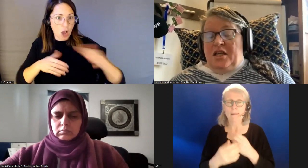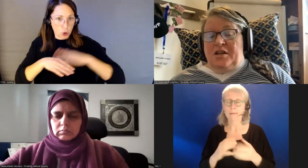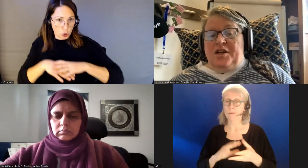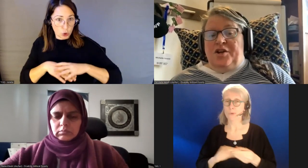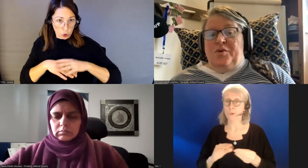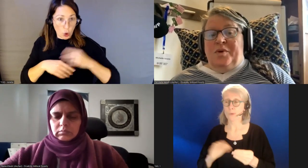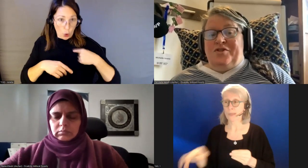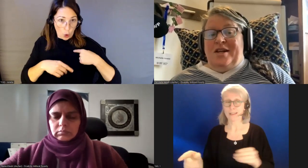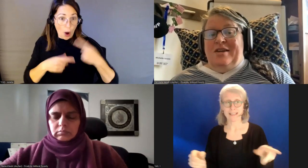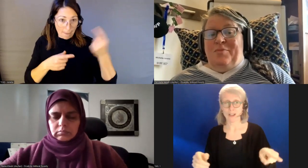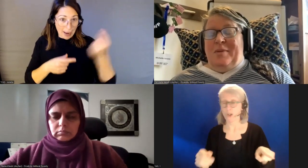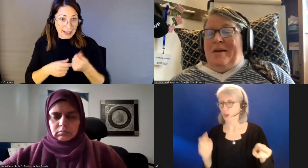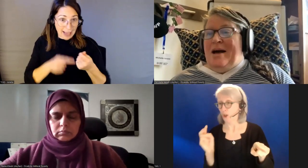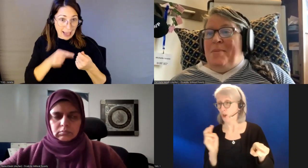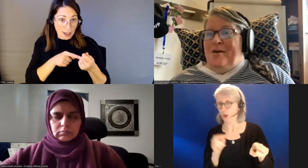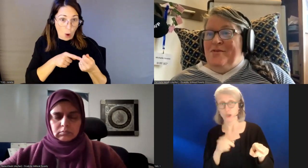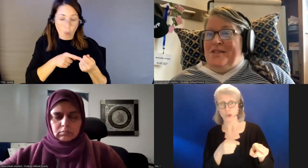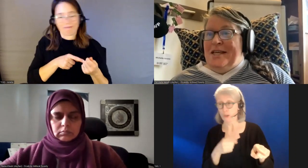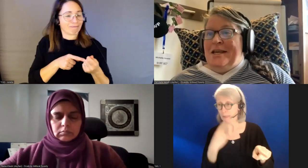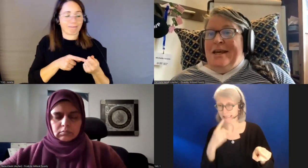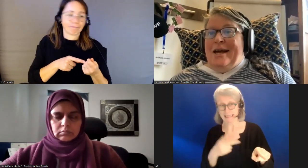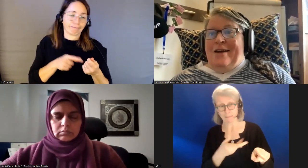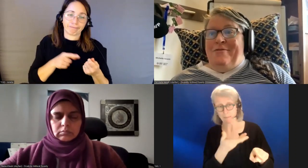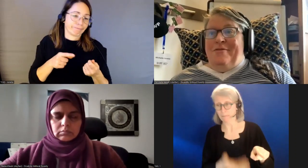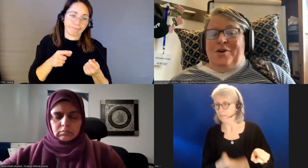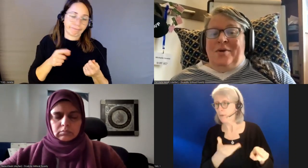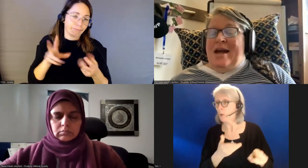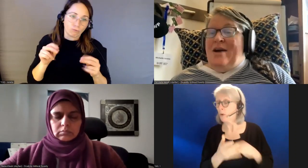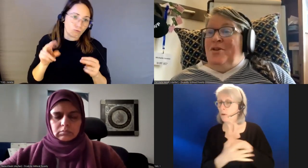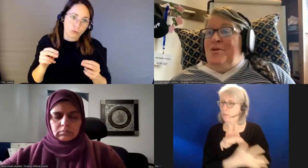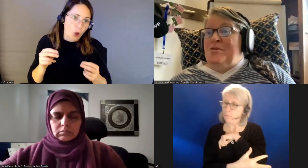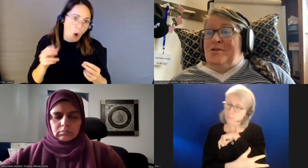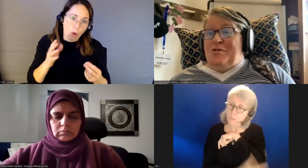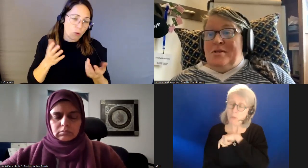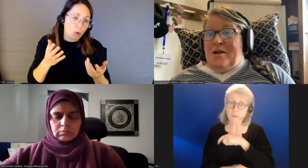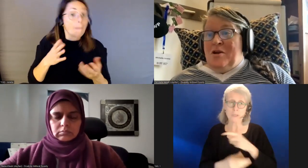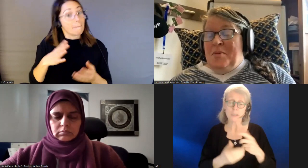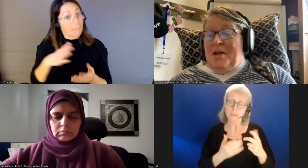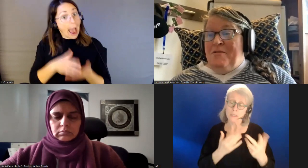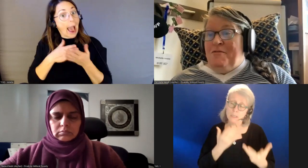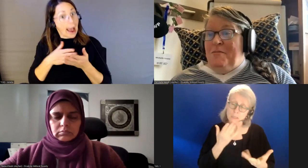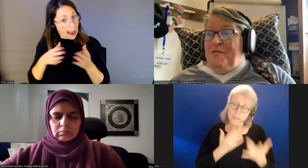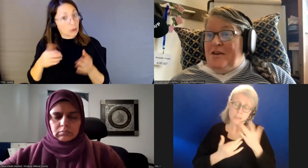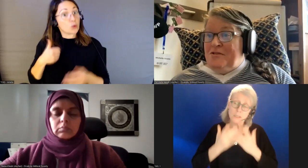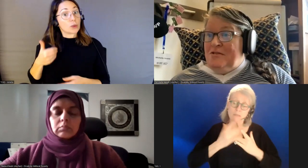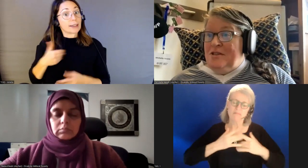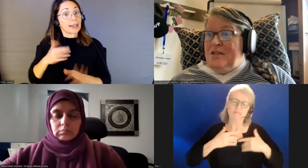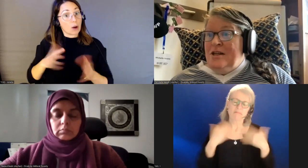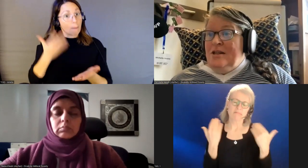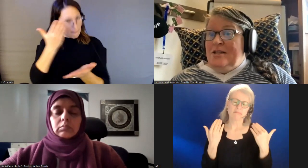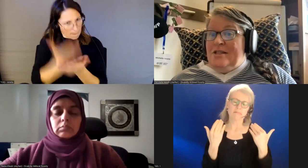look, we're trying to lift people out of poverty, and now the number of stories that are coming out from